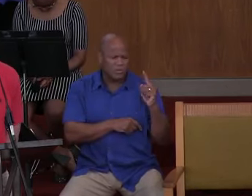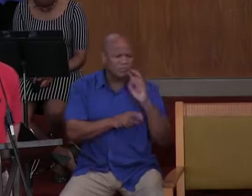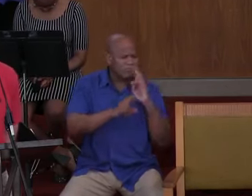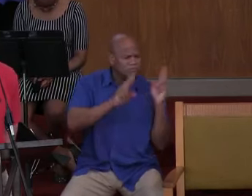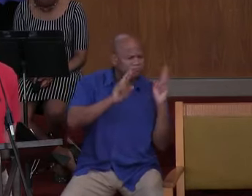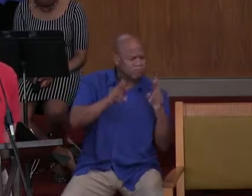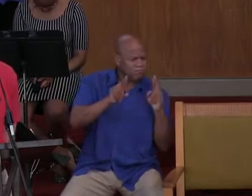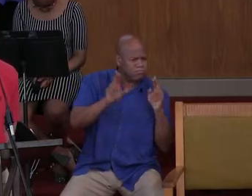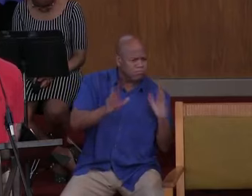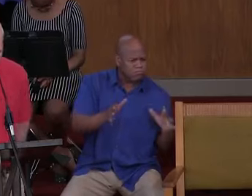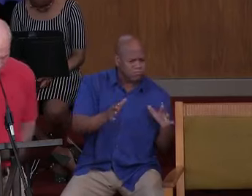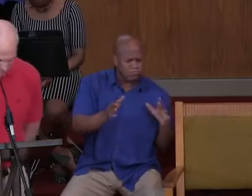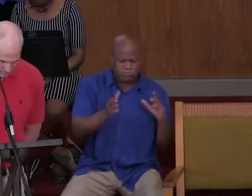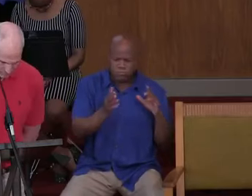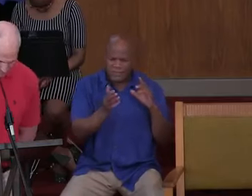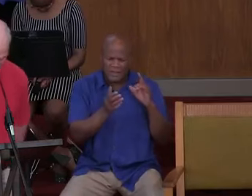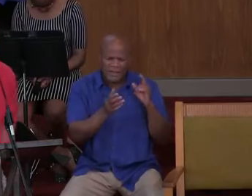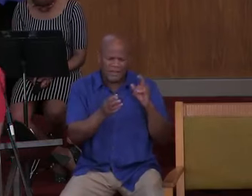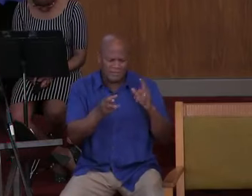now that are